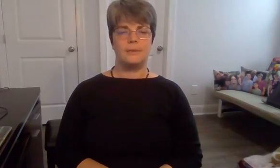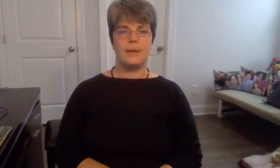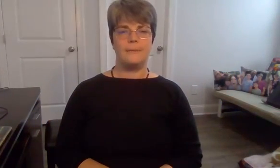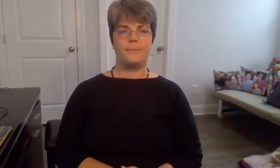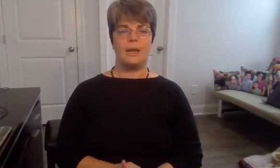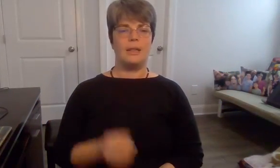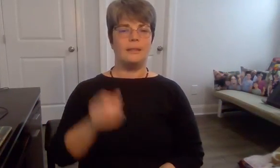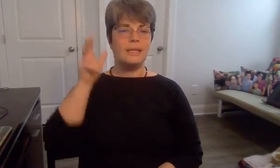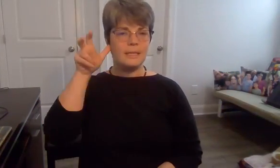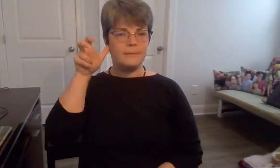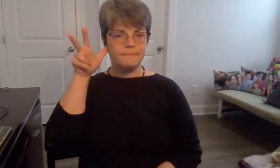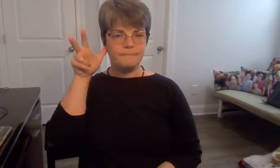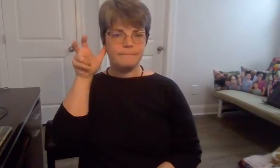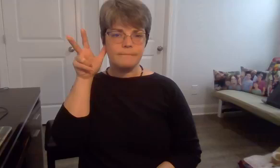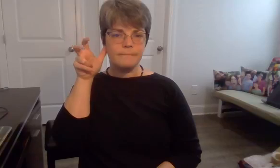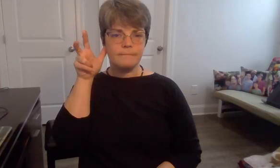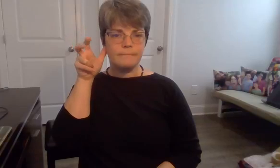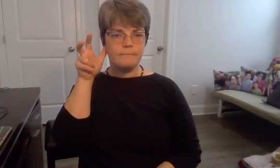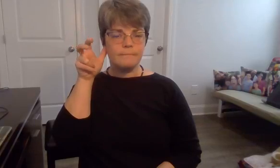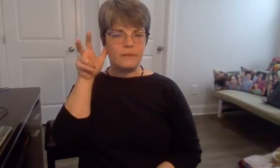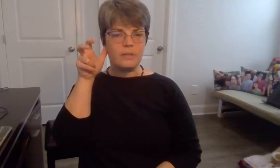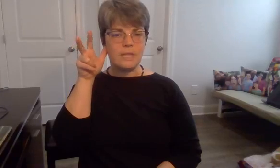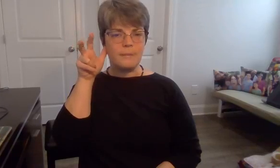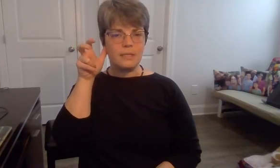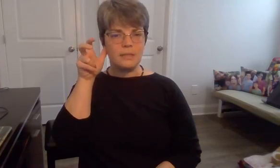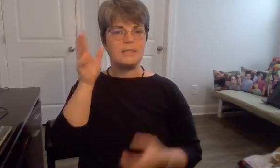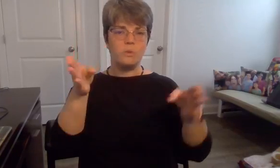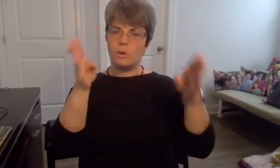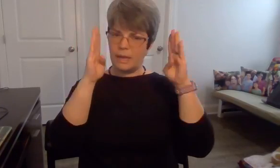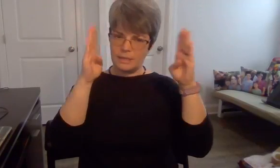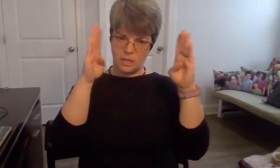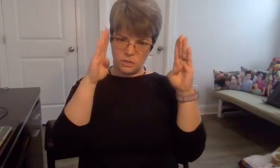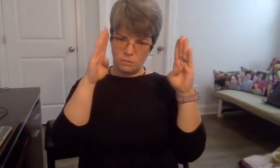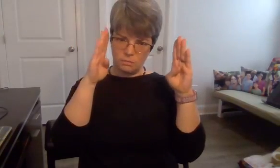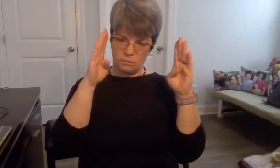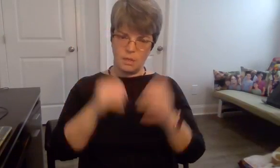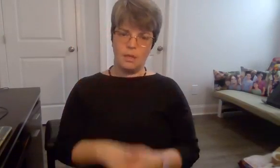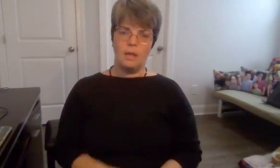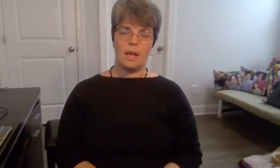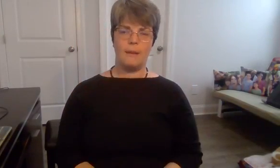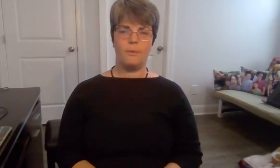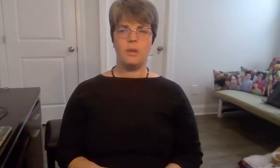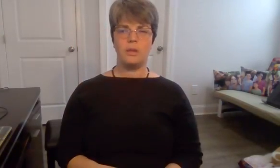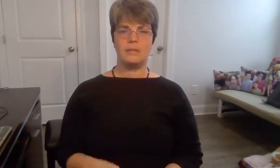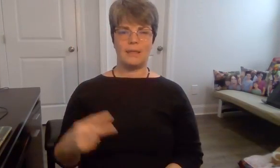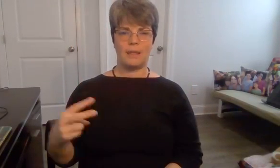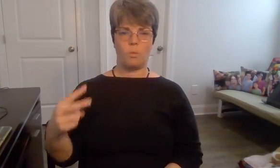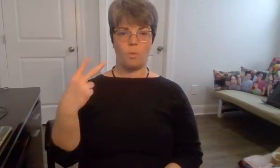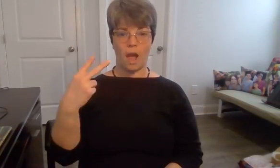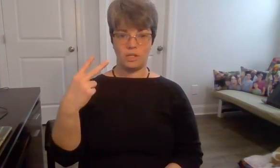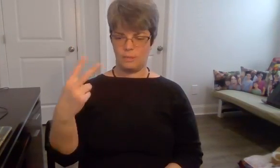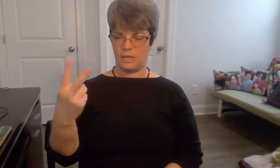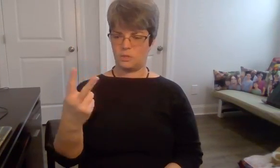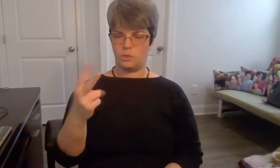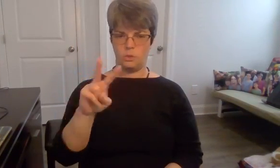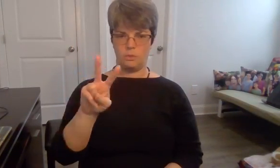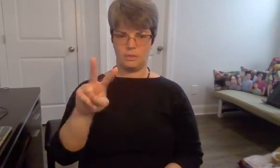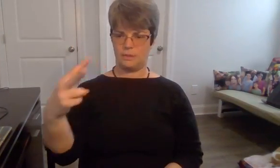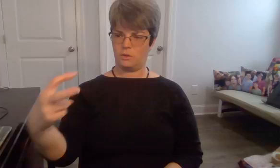okay? Listen, if it's time to listen or pay attention. Or you can say like, watch me. So it's like there are